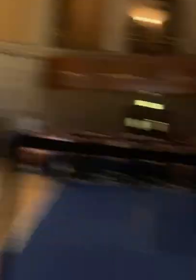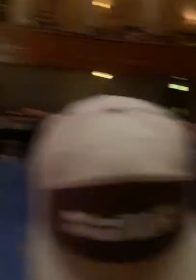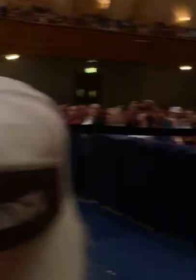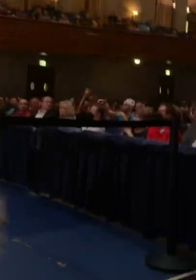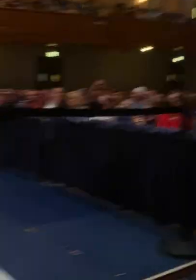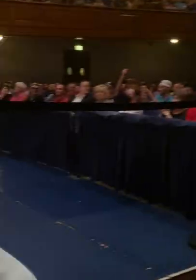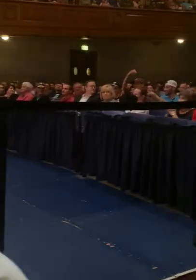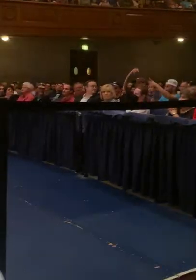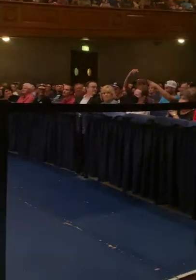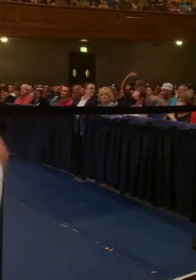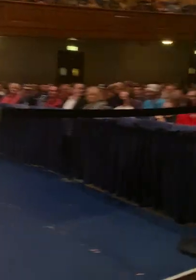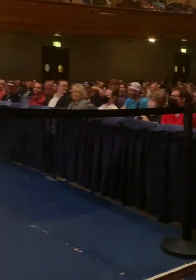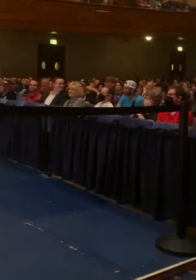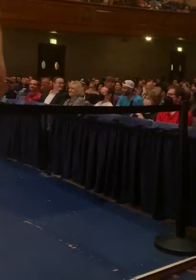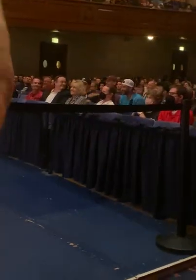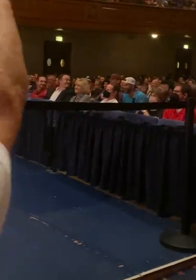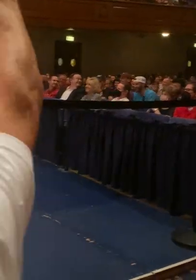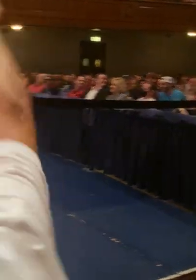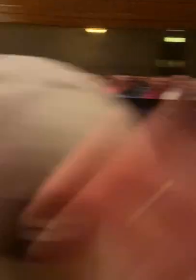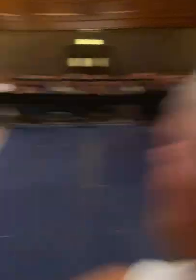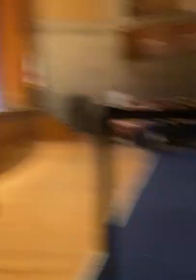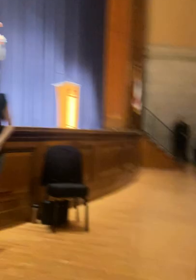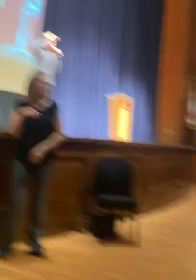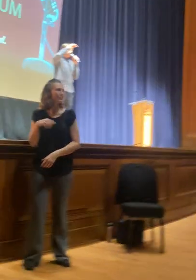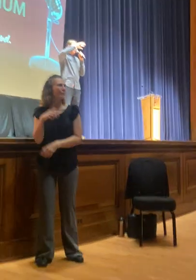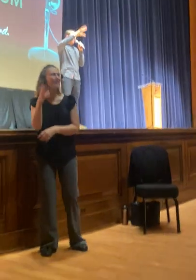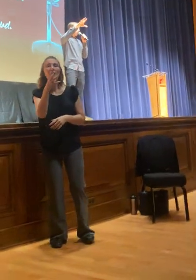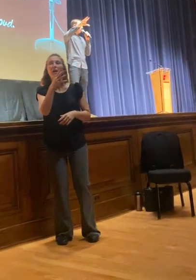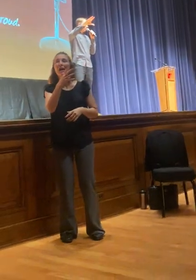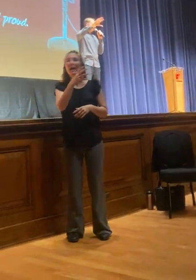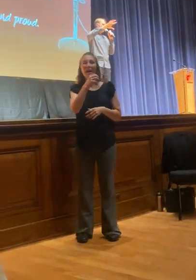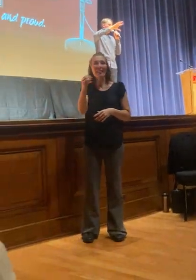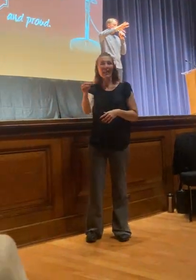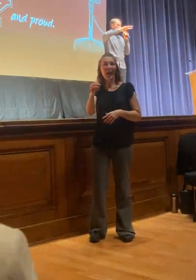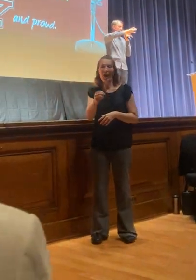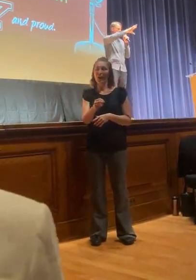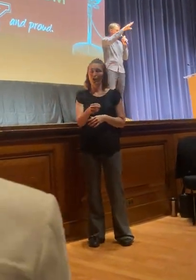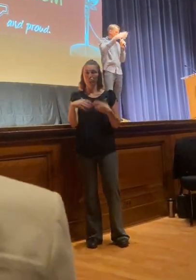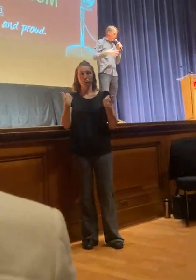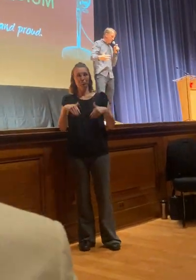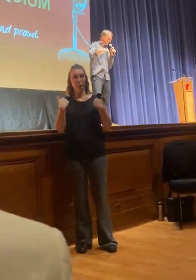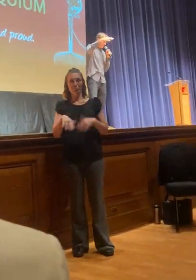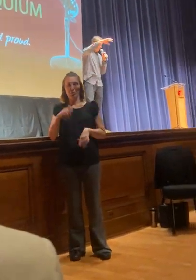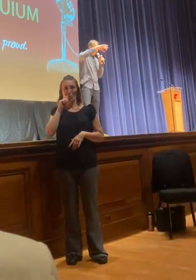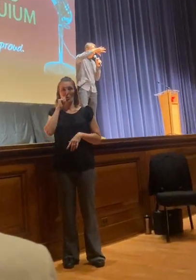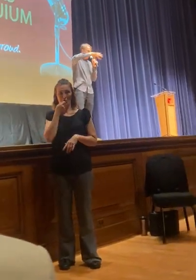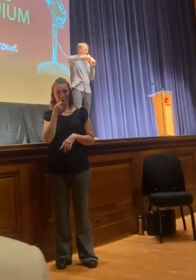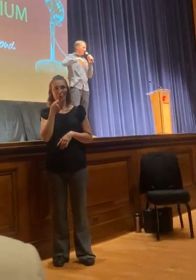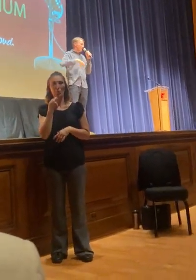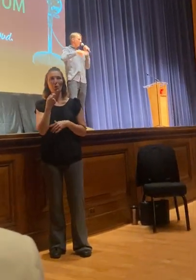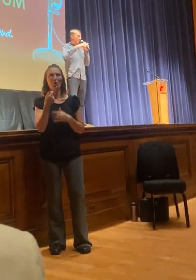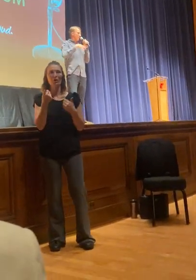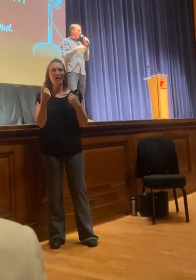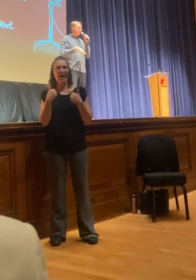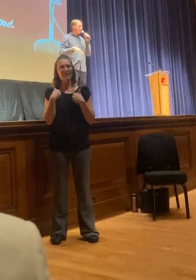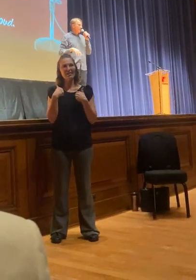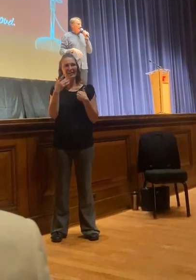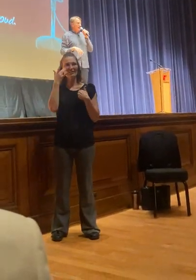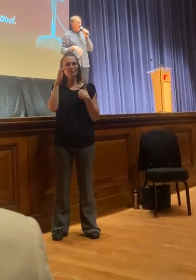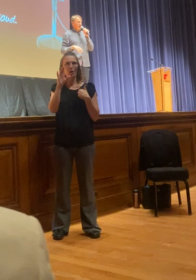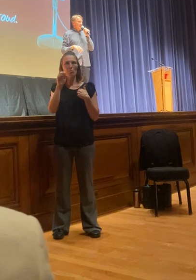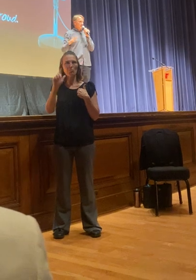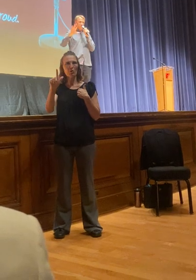Oh, front's there. Uh, and, uh, super cool that it's, it's kind of a smaller bowl, but it's super fun,